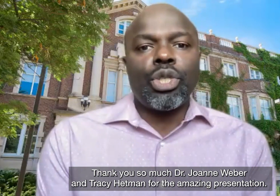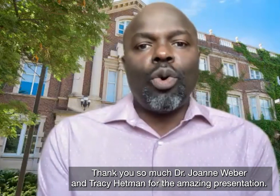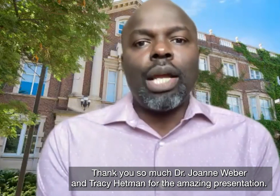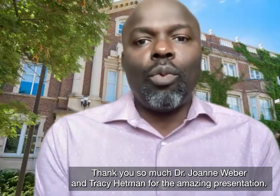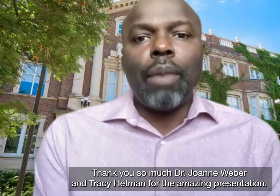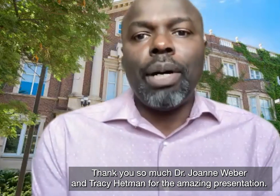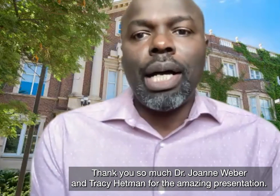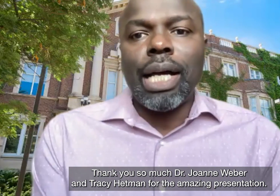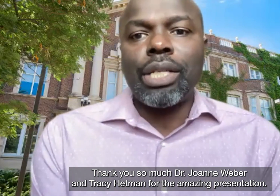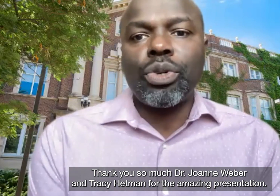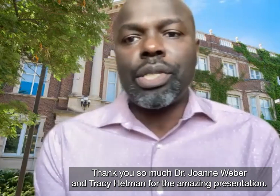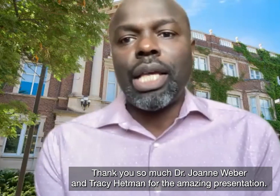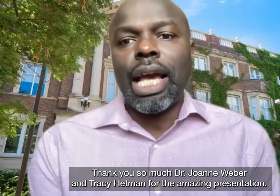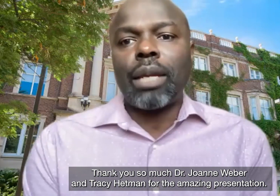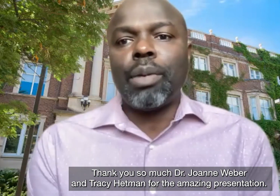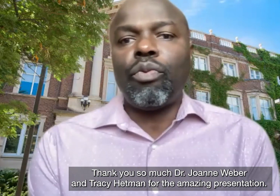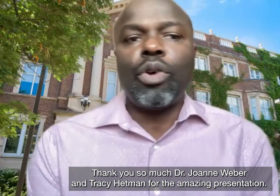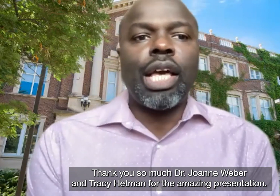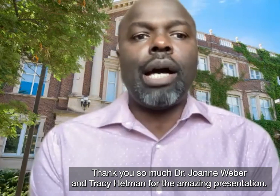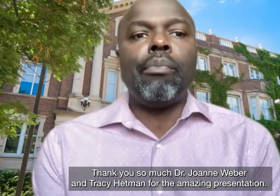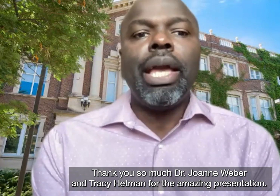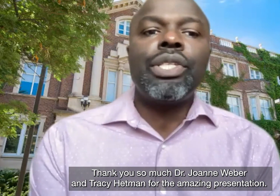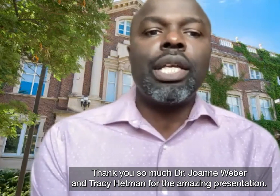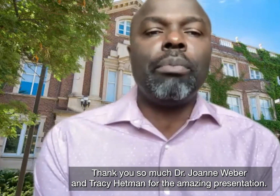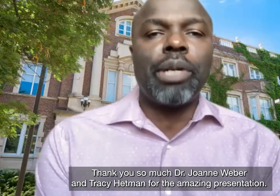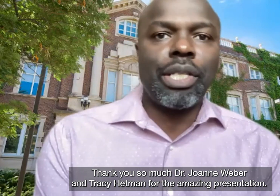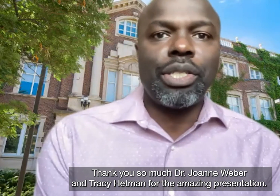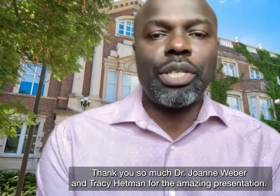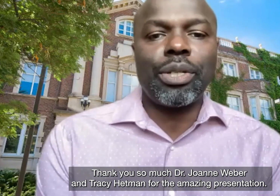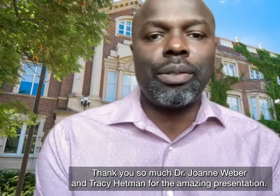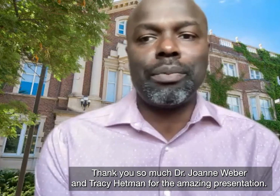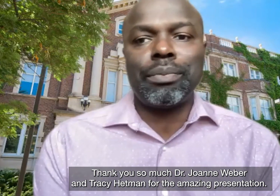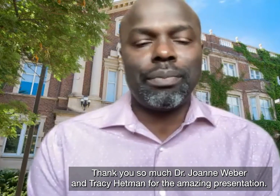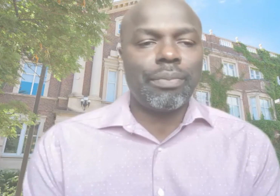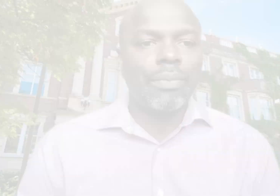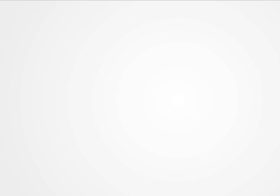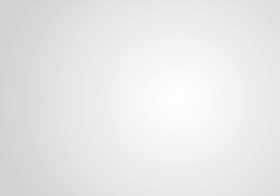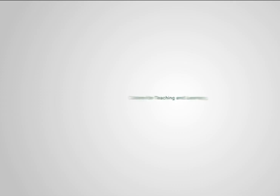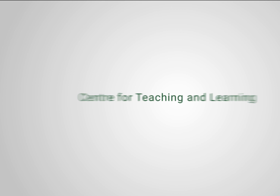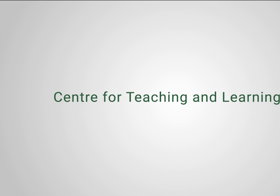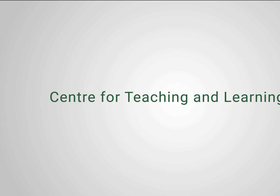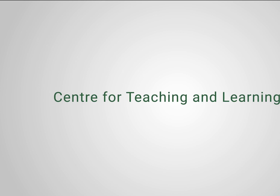Thank you so much, Dr. Joanne Weber and Tracy Hetman, for the amazing presentation.